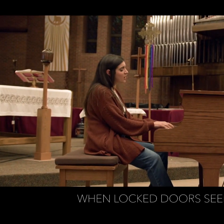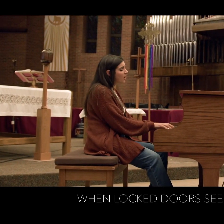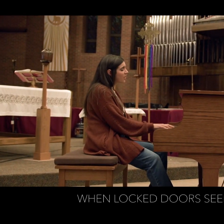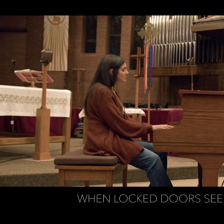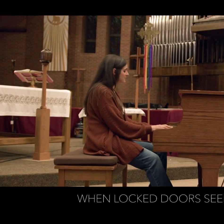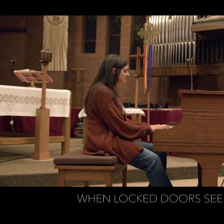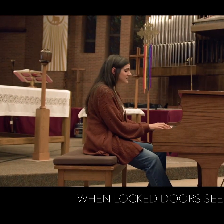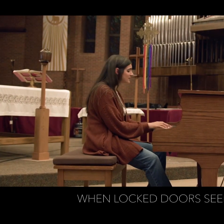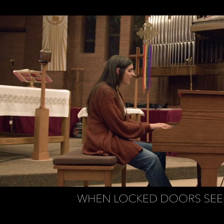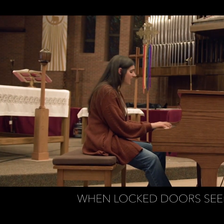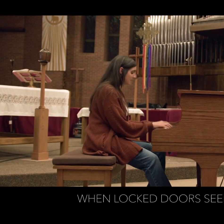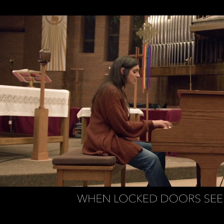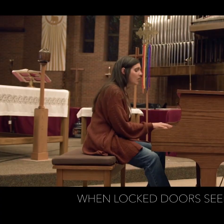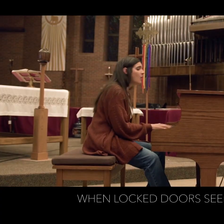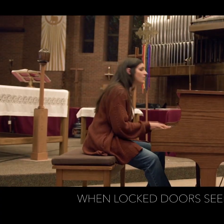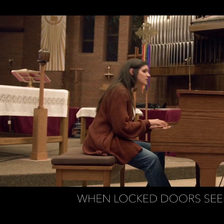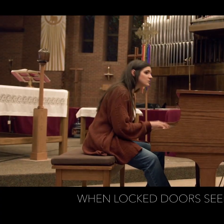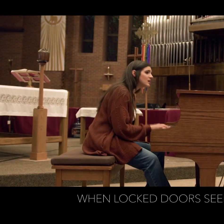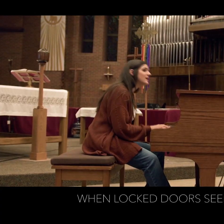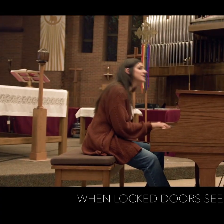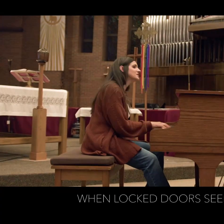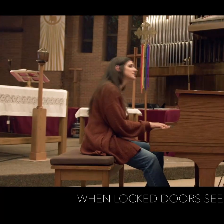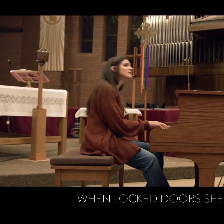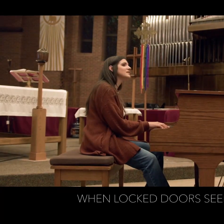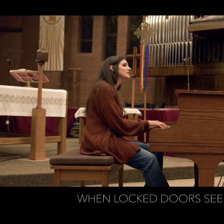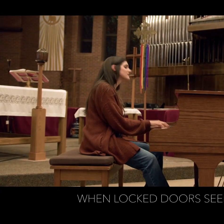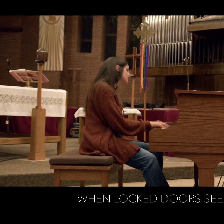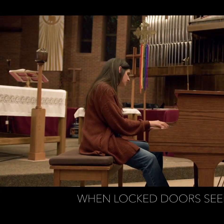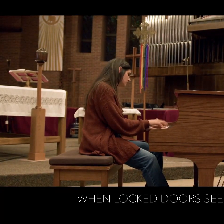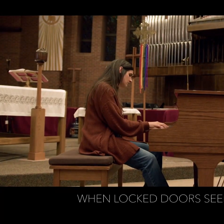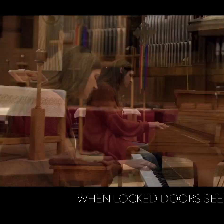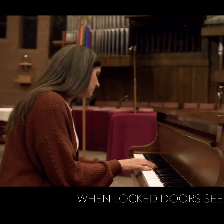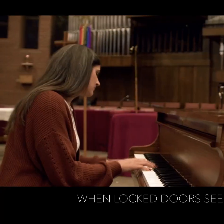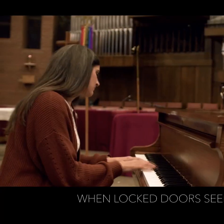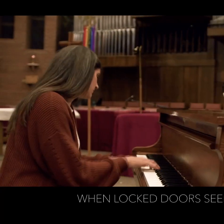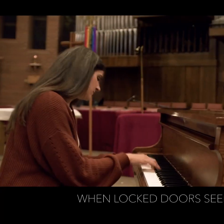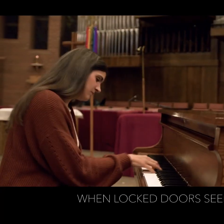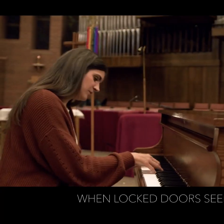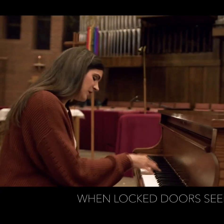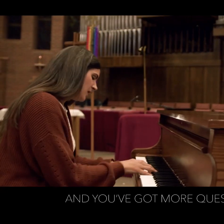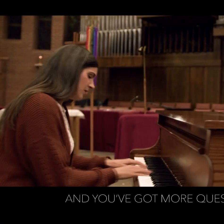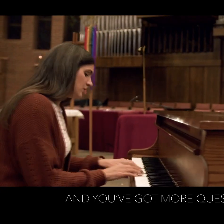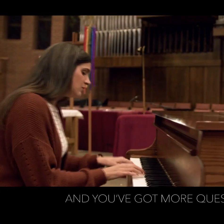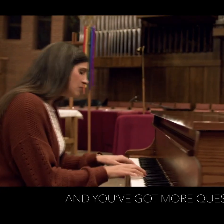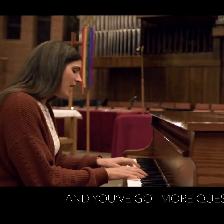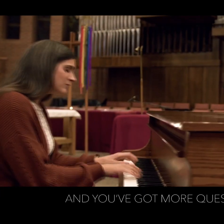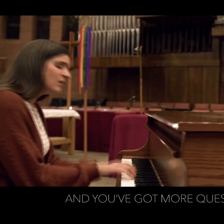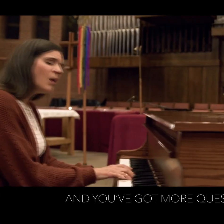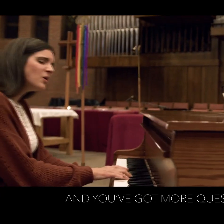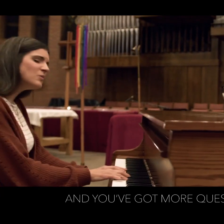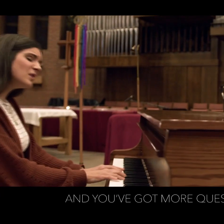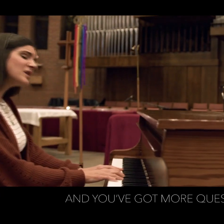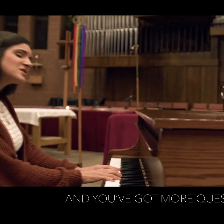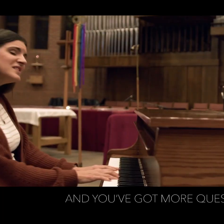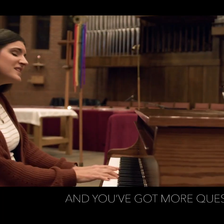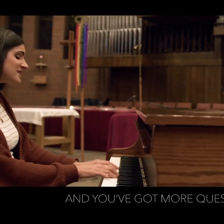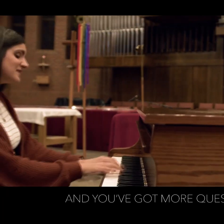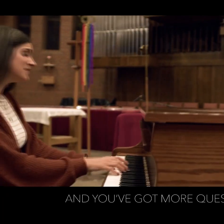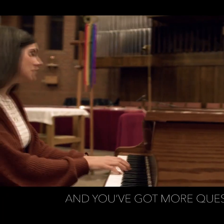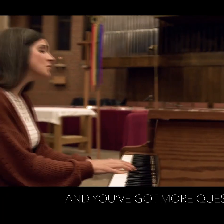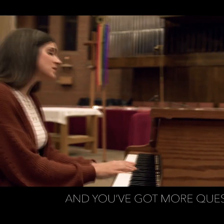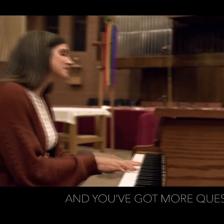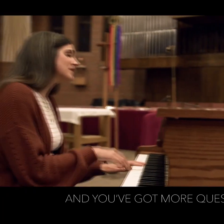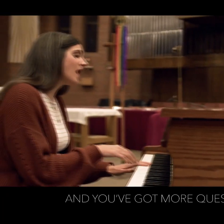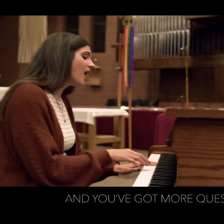when locked doors seem like the only way to live, and you've got more